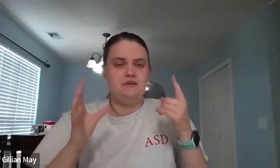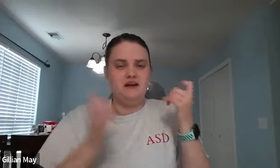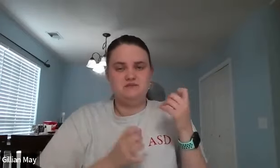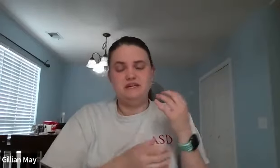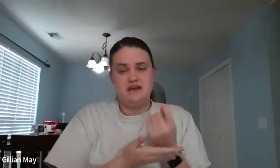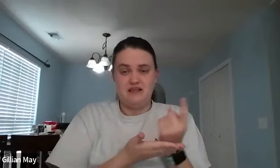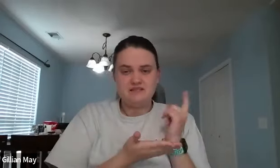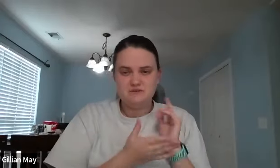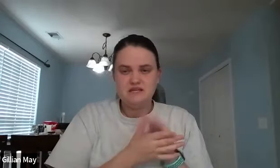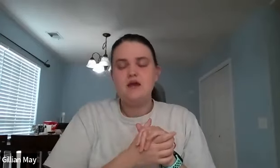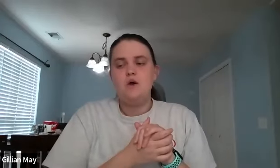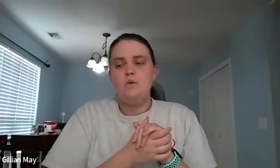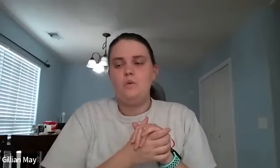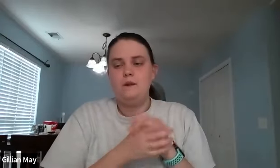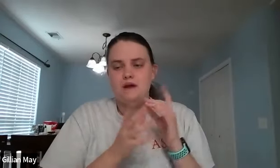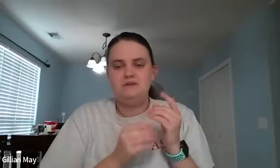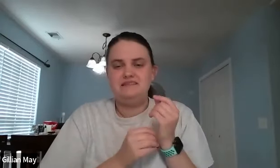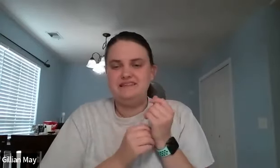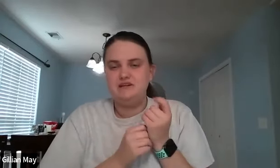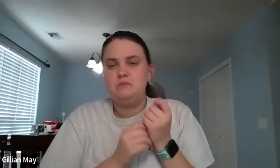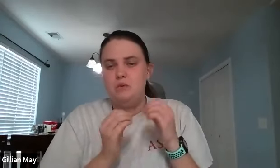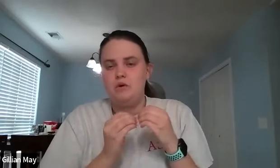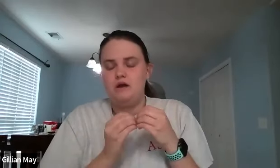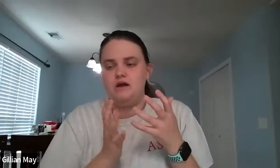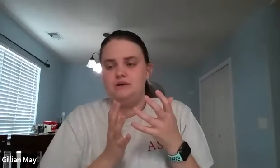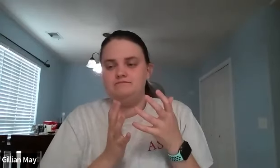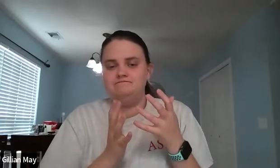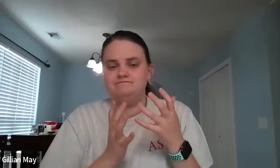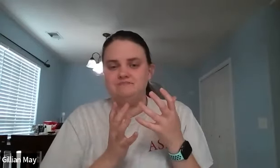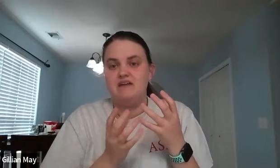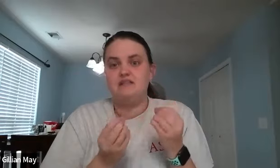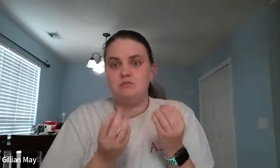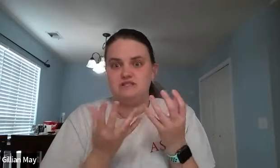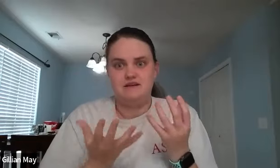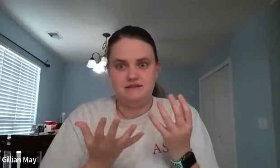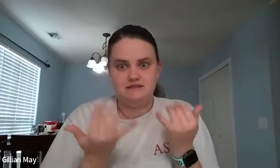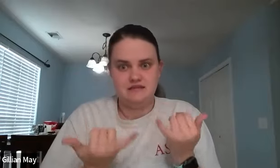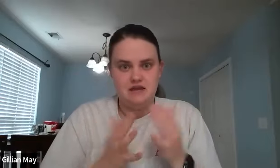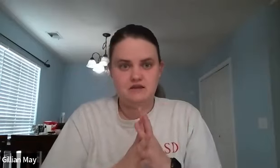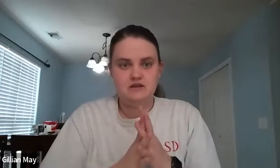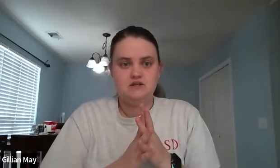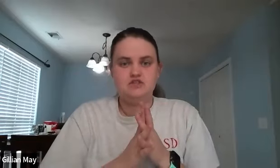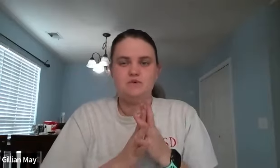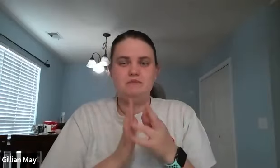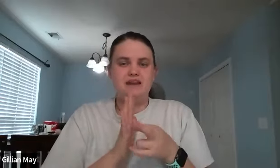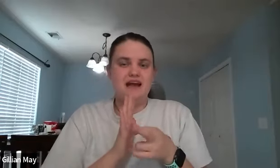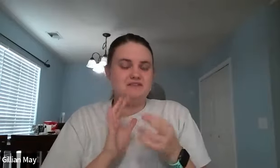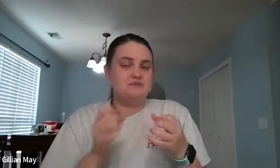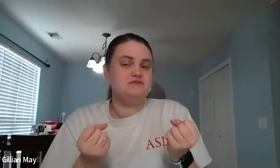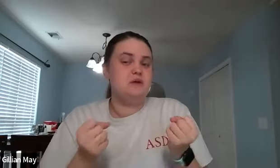because we didn't have last week, we might be a little more, having a lot more signs today. So we might not have as much of an